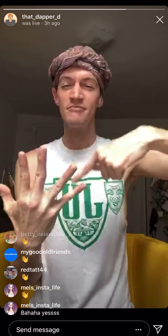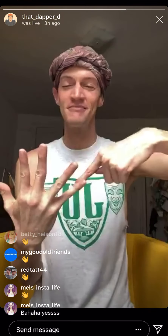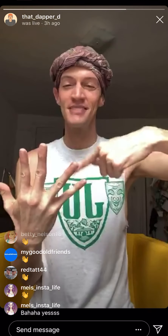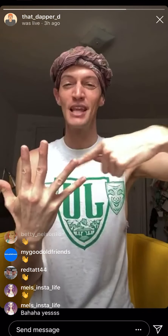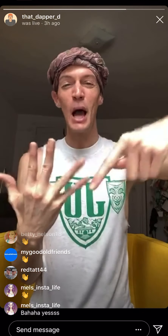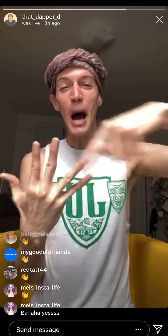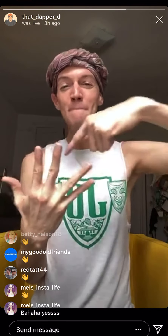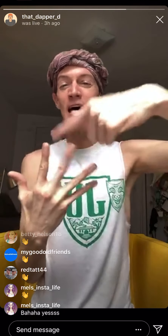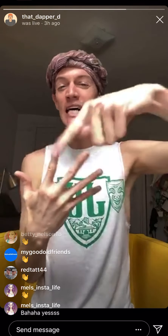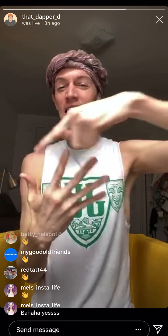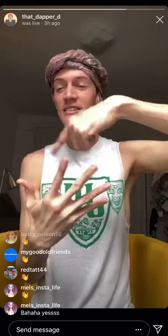among